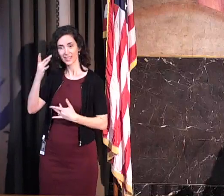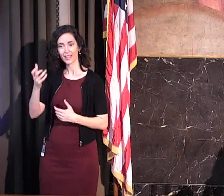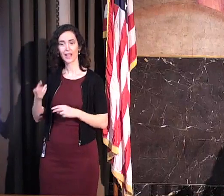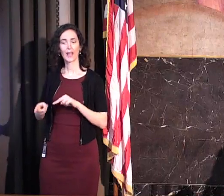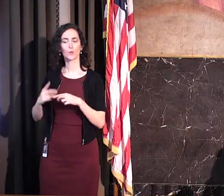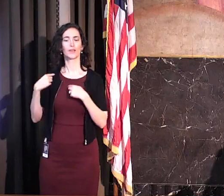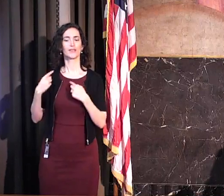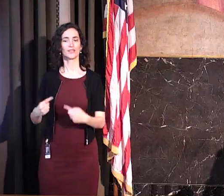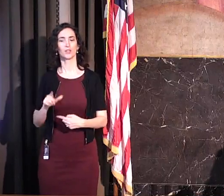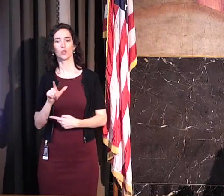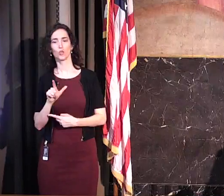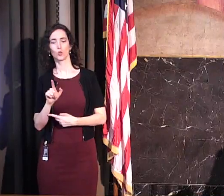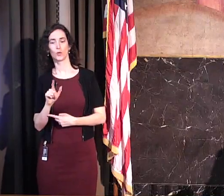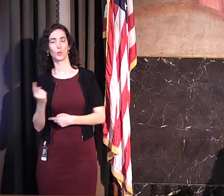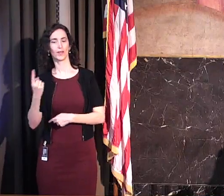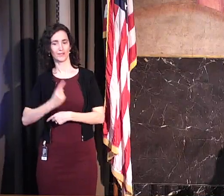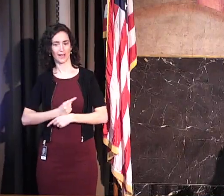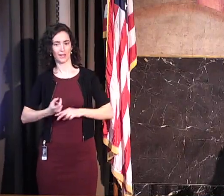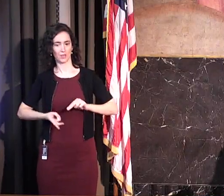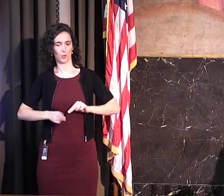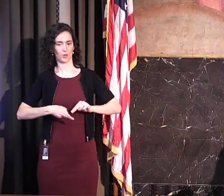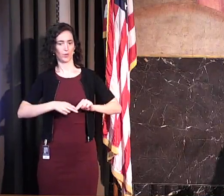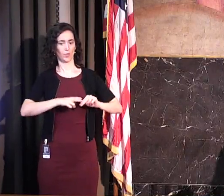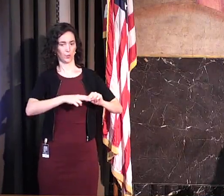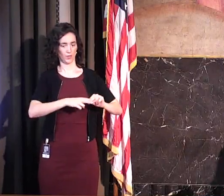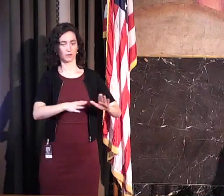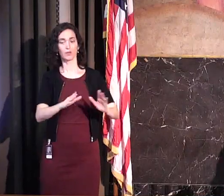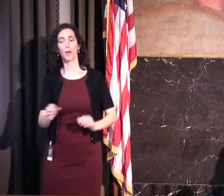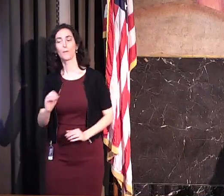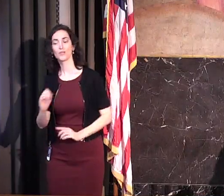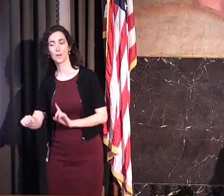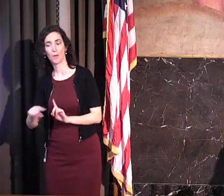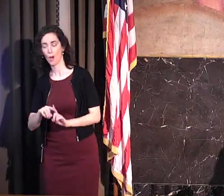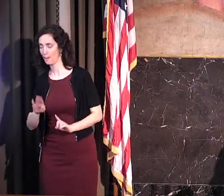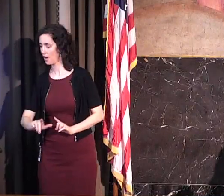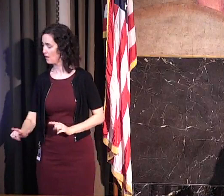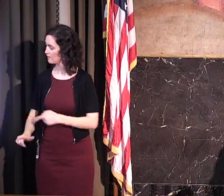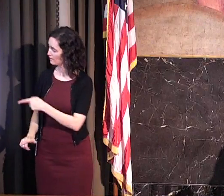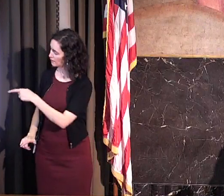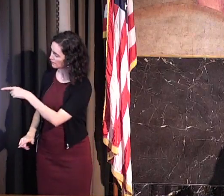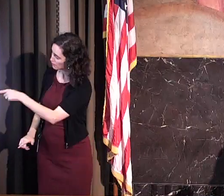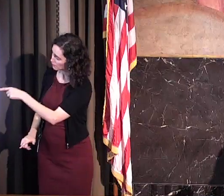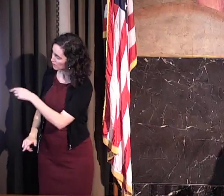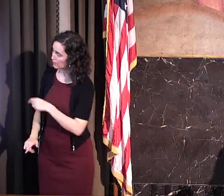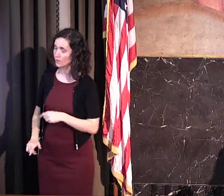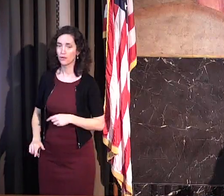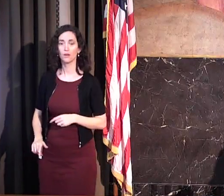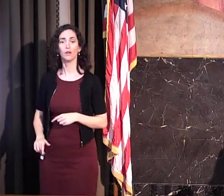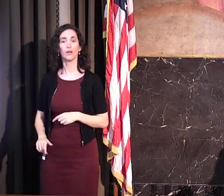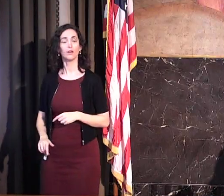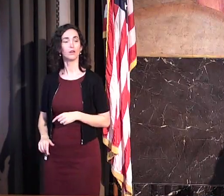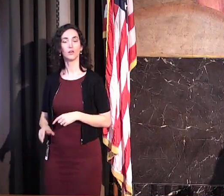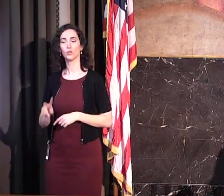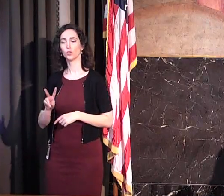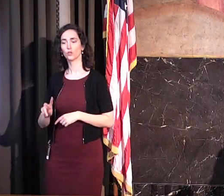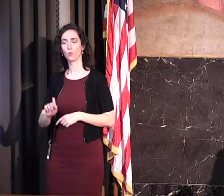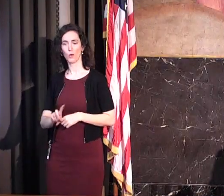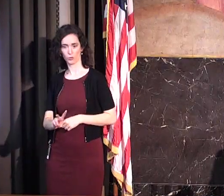for the past 21 days. Percent positivity on the bottom left has gone up more than doubled from 2.2